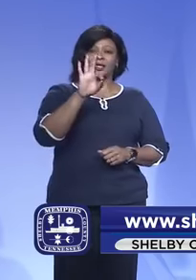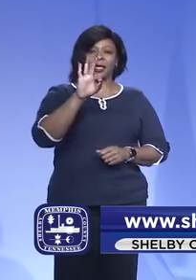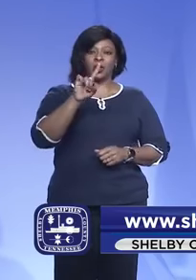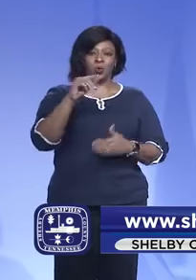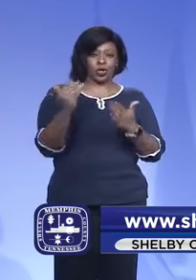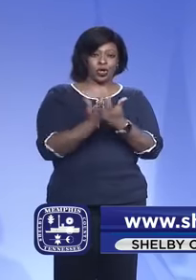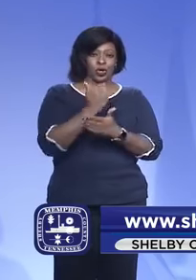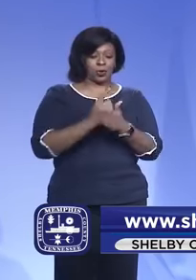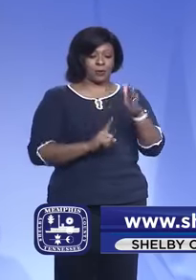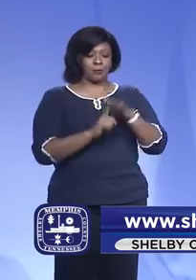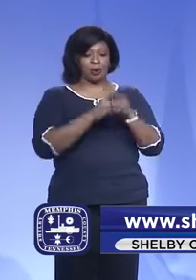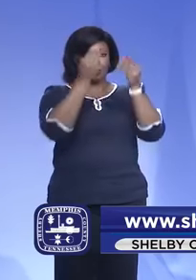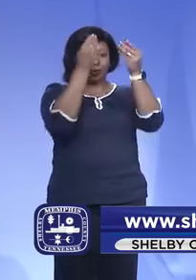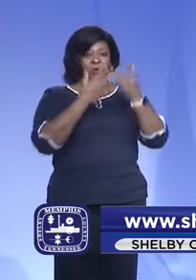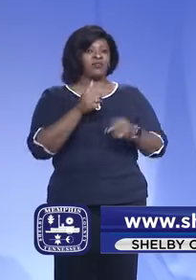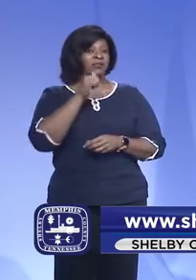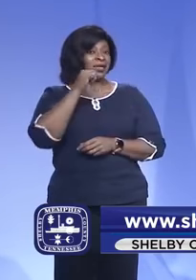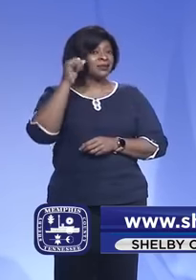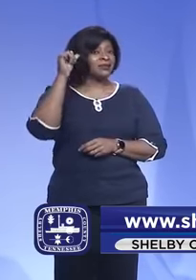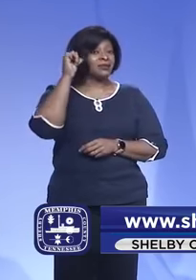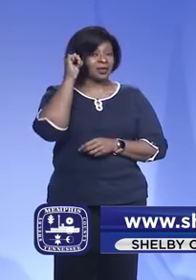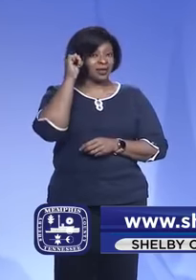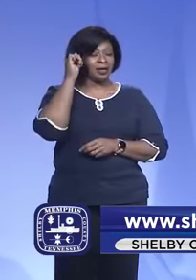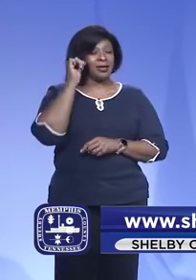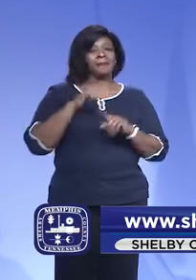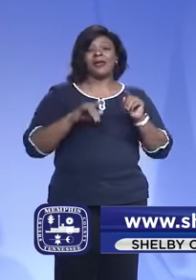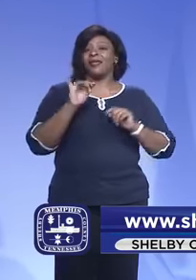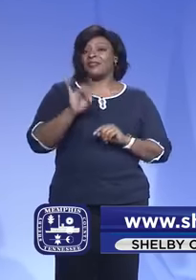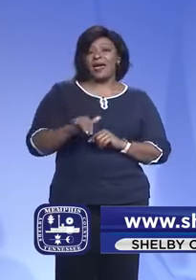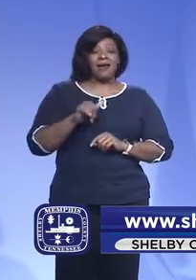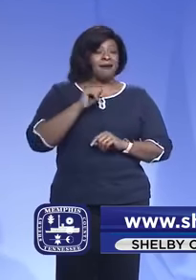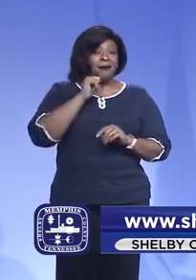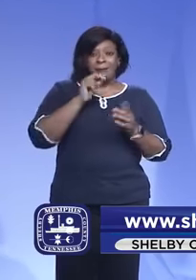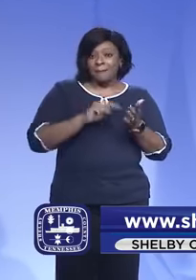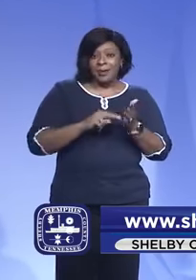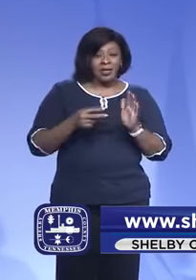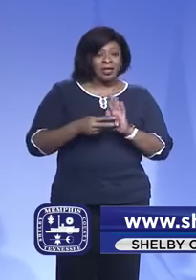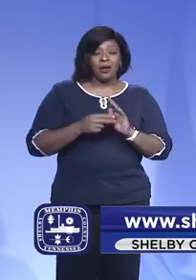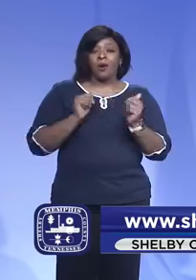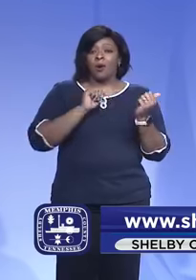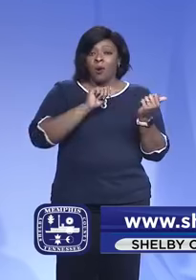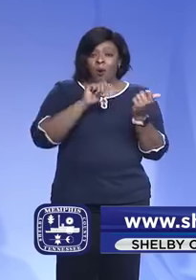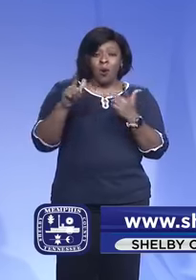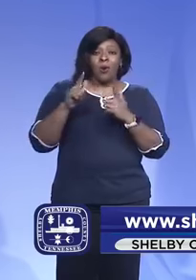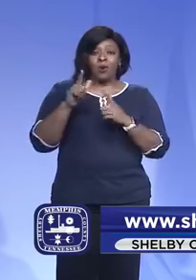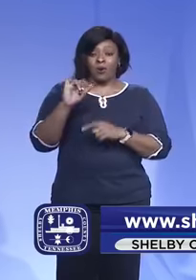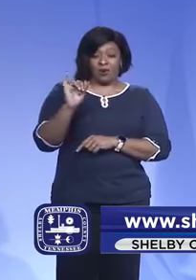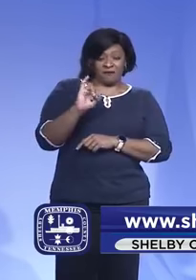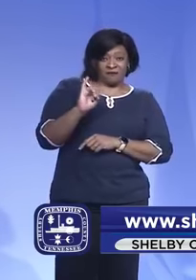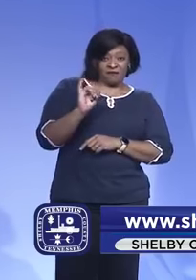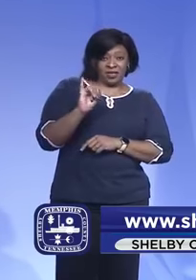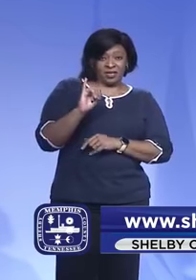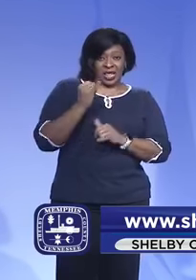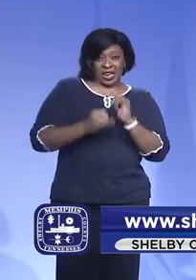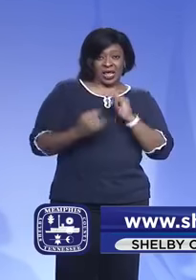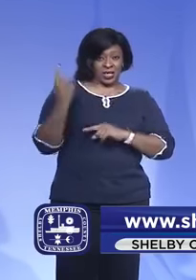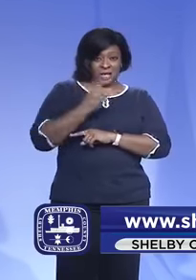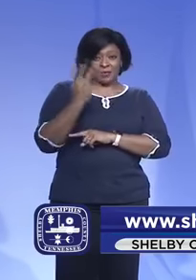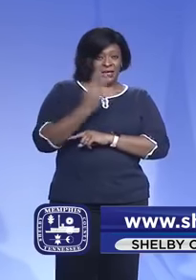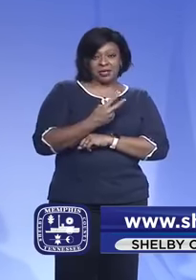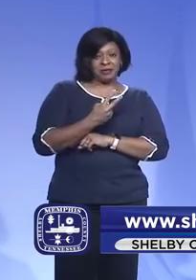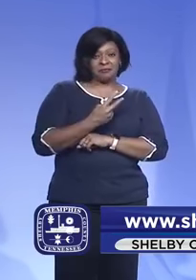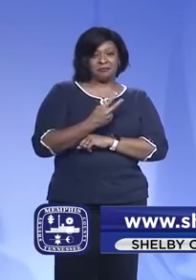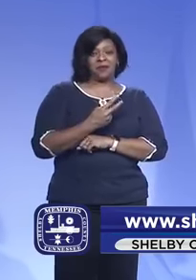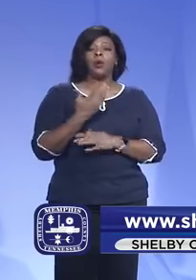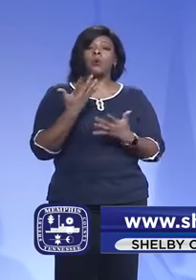new cases reported here yesterday, but that doesn't mean that they were all infected in the past couple of days.